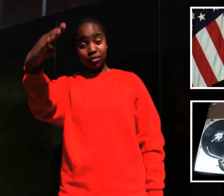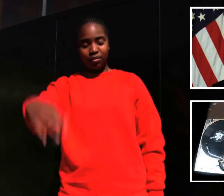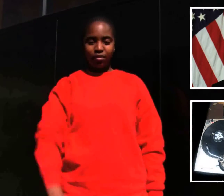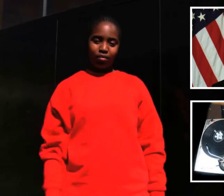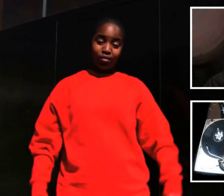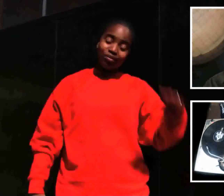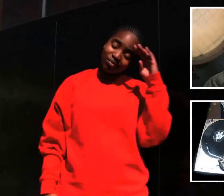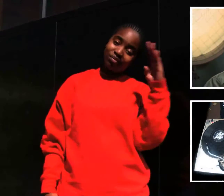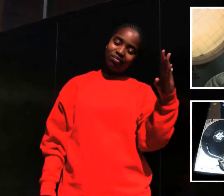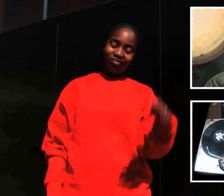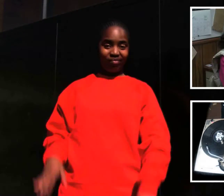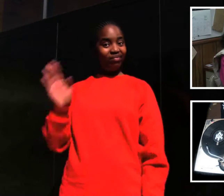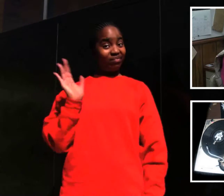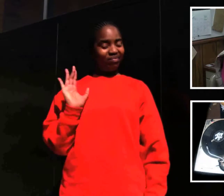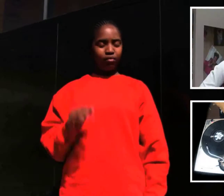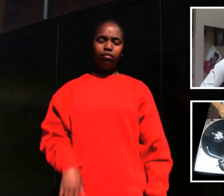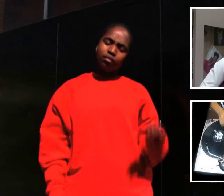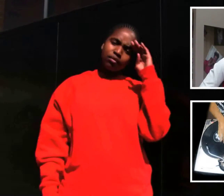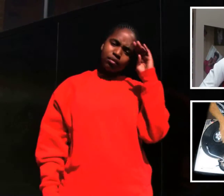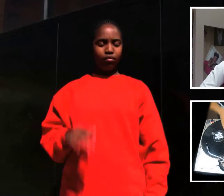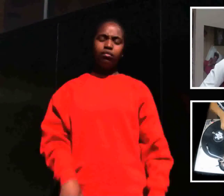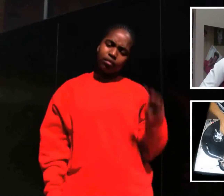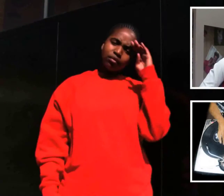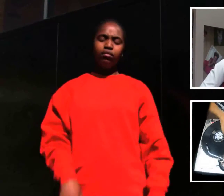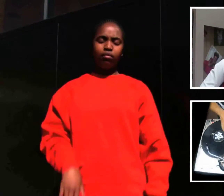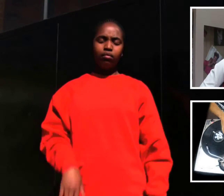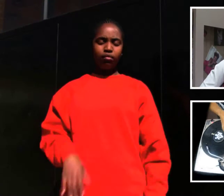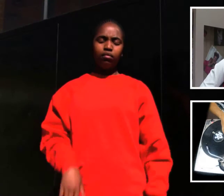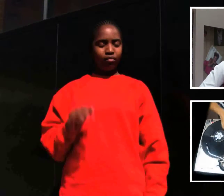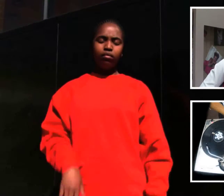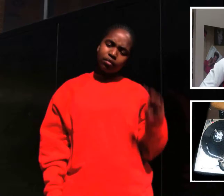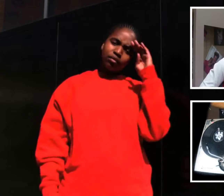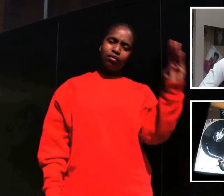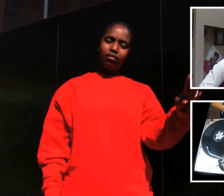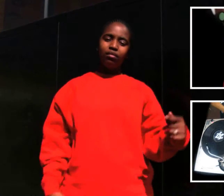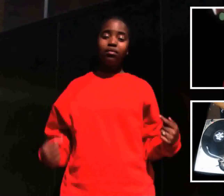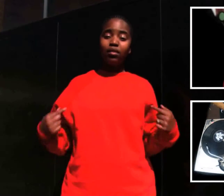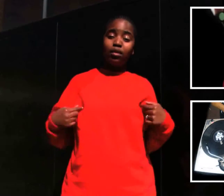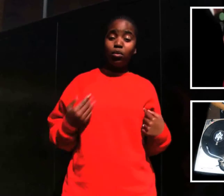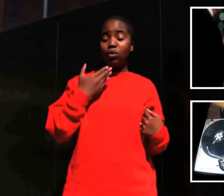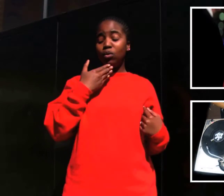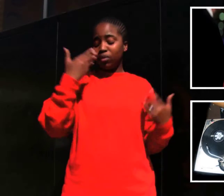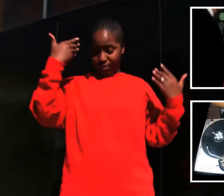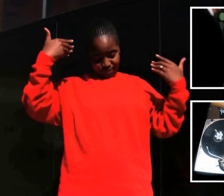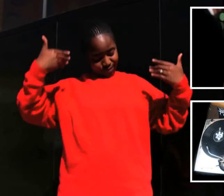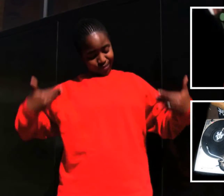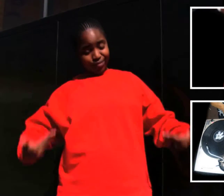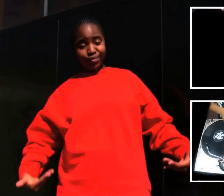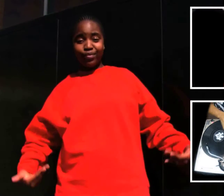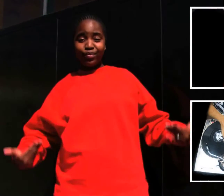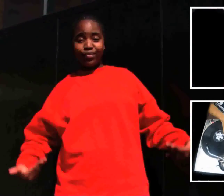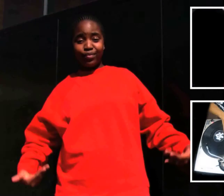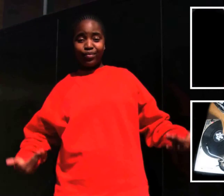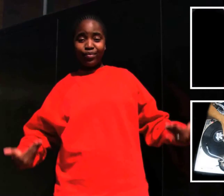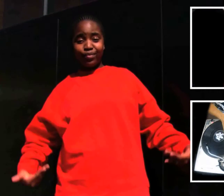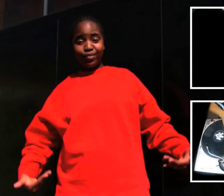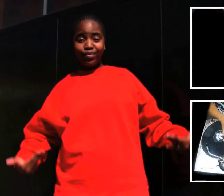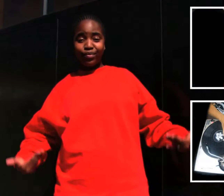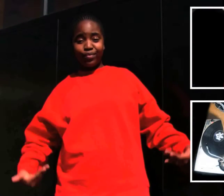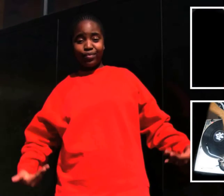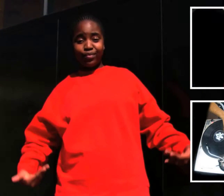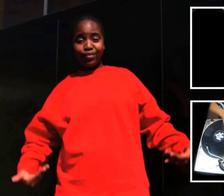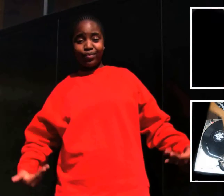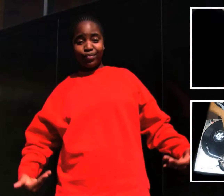Hello, everybody. Hello. Hello. Hello. Hello. Hello. Allow myself to introduce